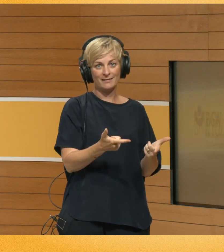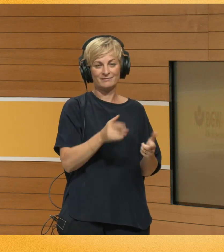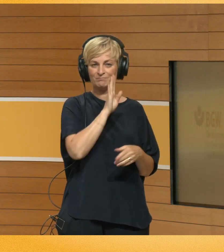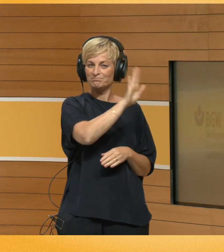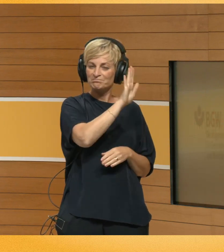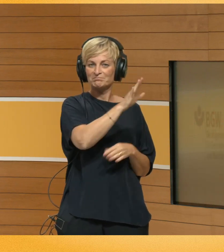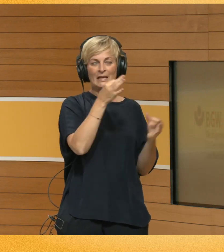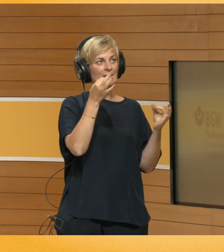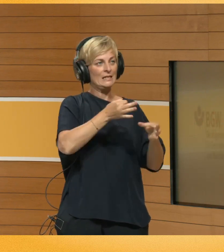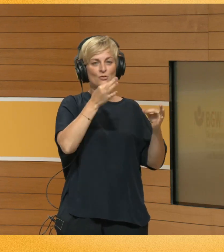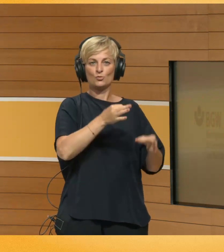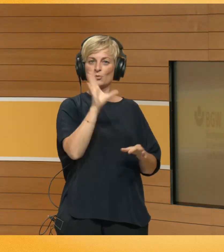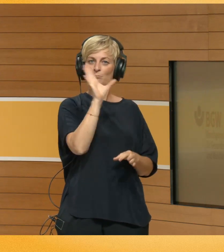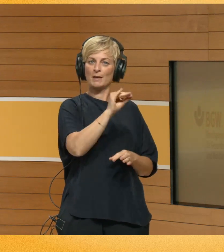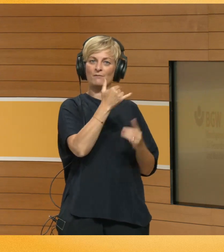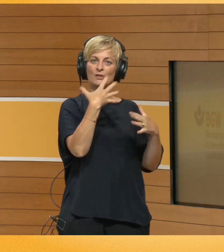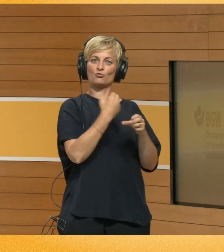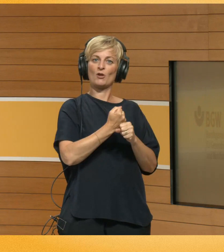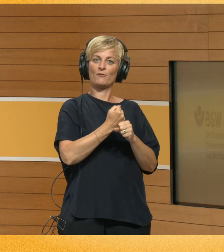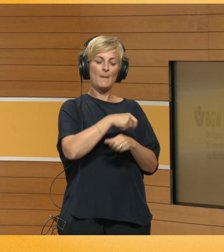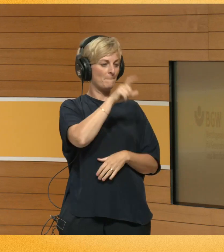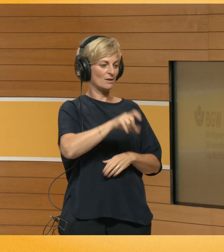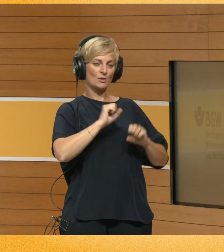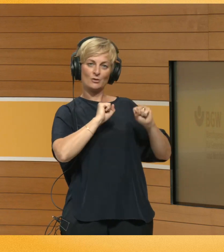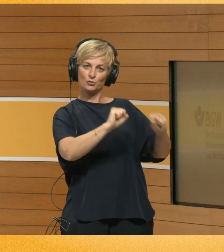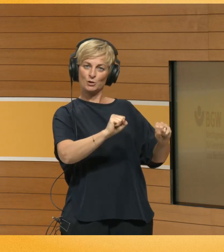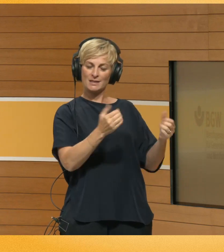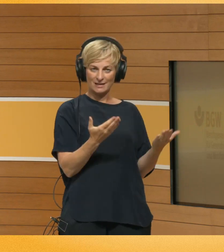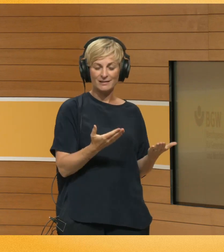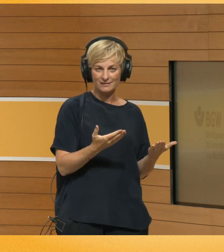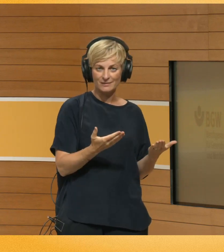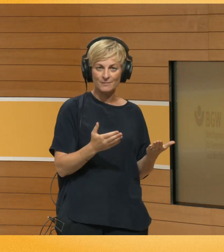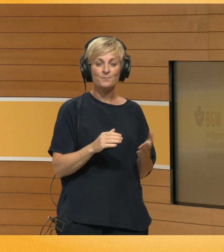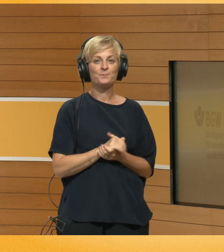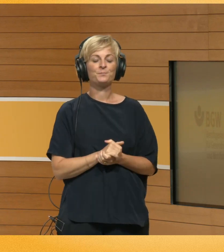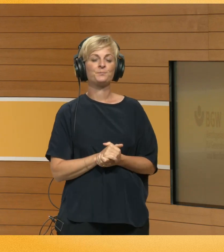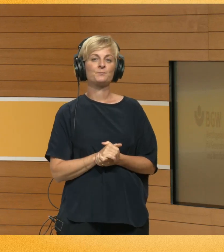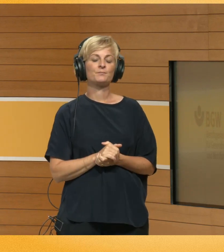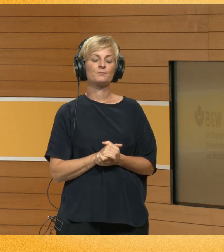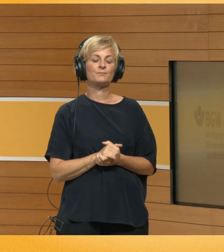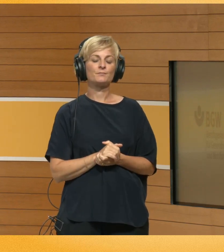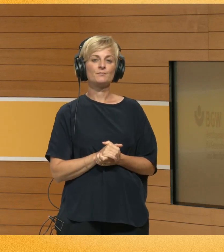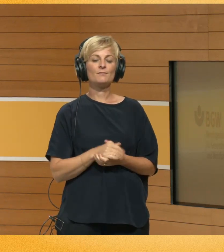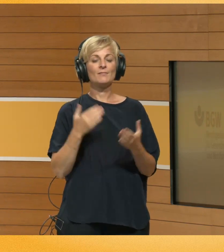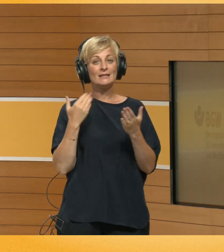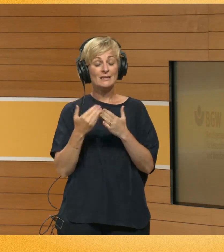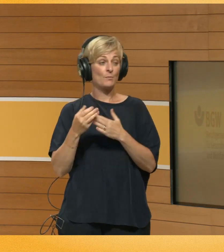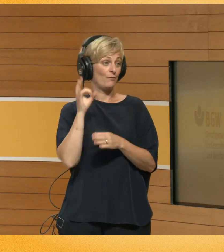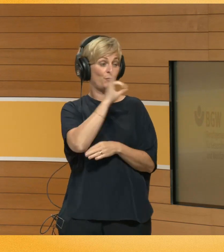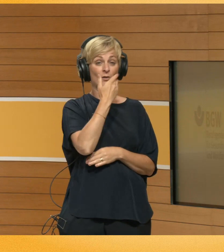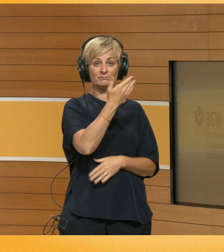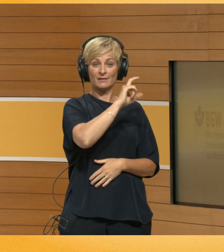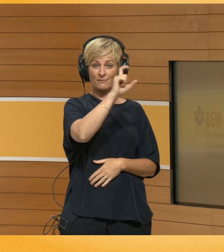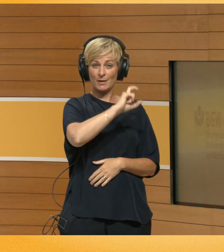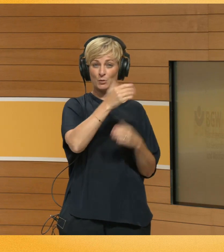industry to design and manufacture BCPs that would actually be helpful and not have something